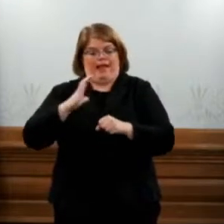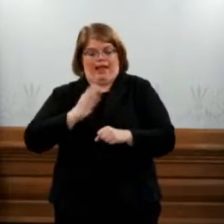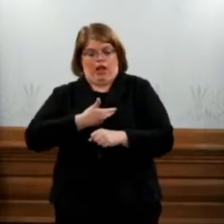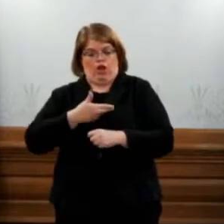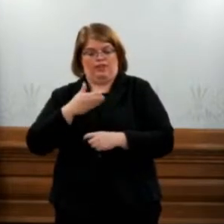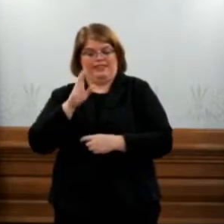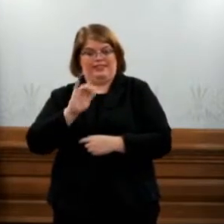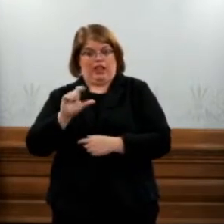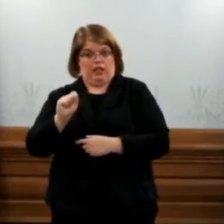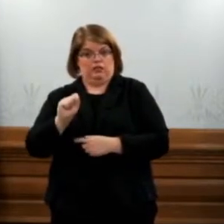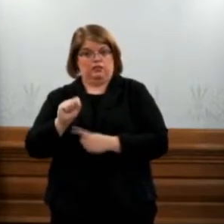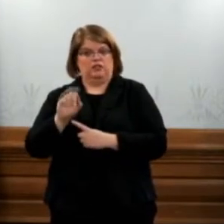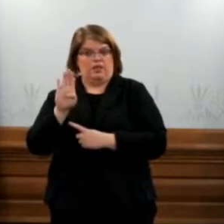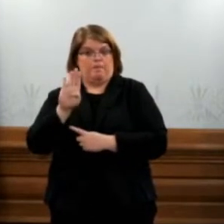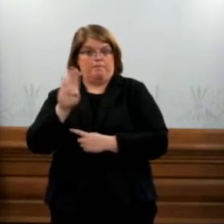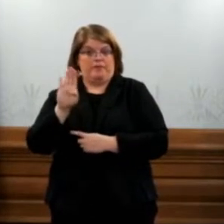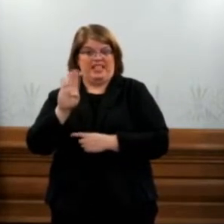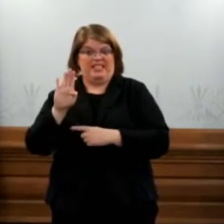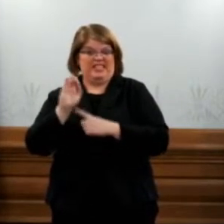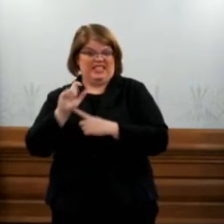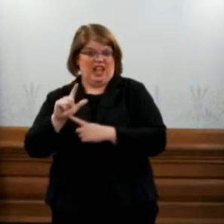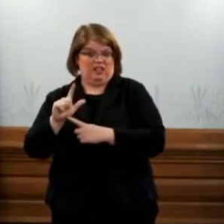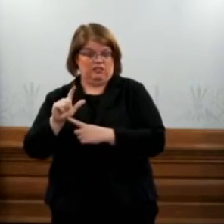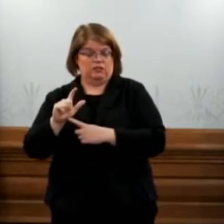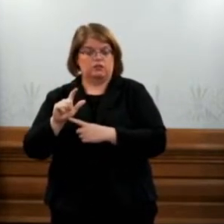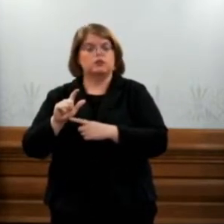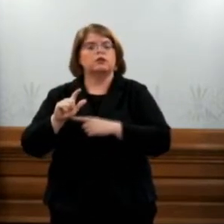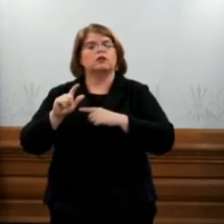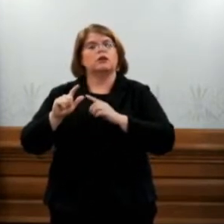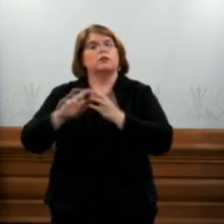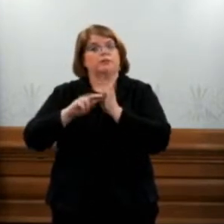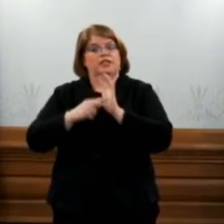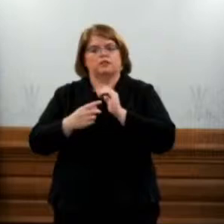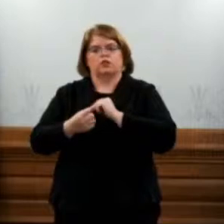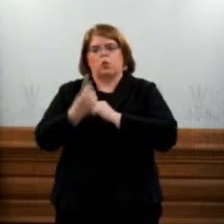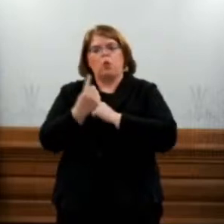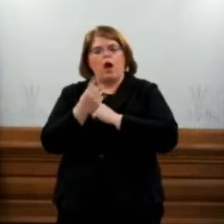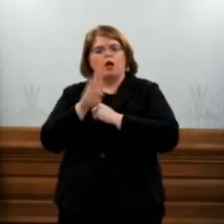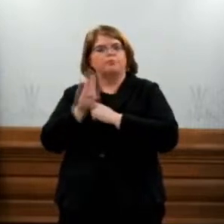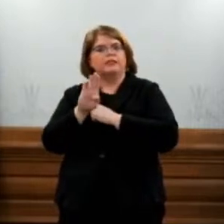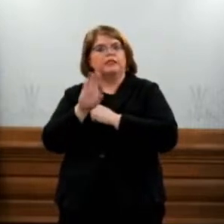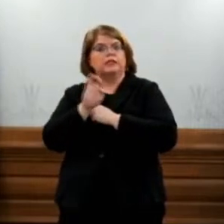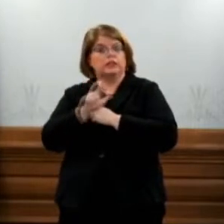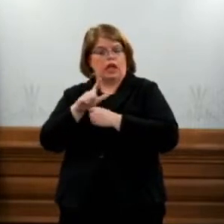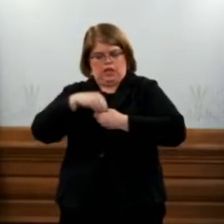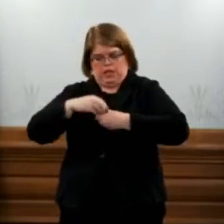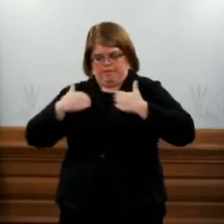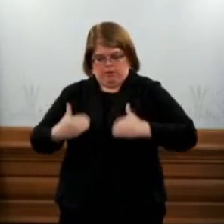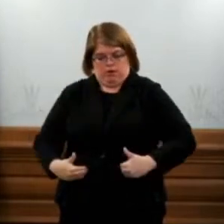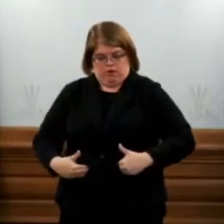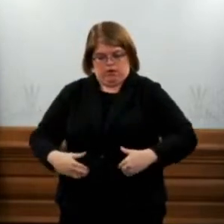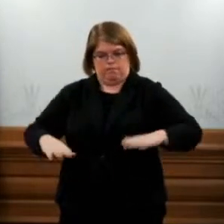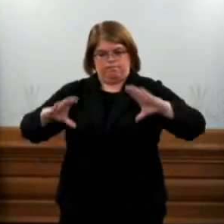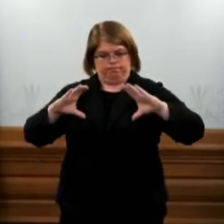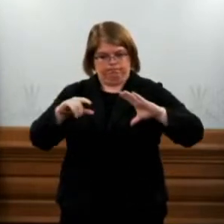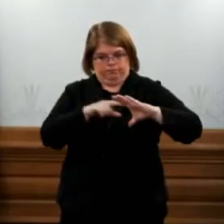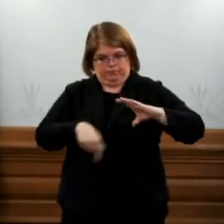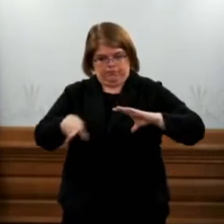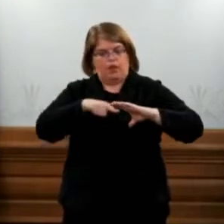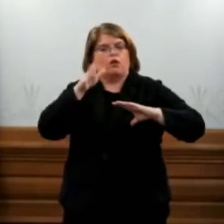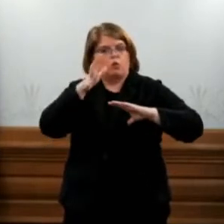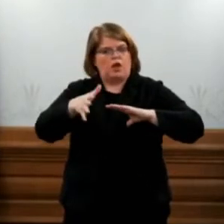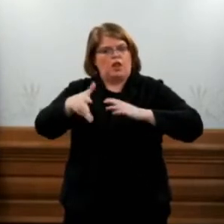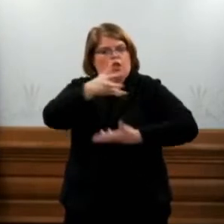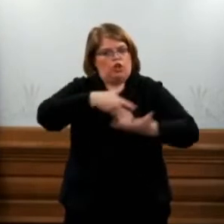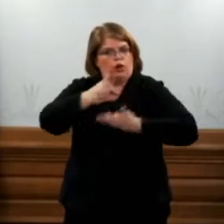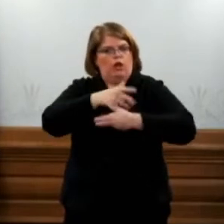B cells. They are clonal, meaning that there is a single B cell essentially that is able to interact and